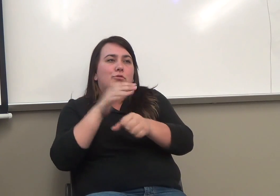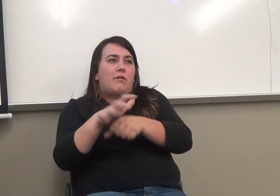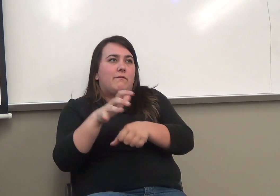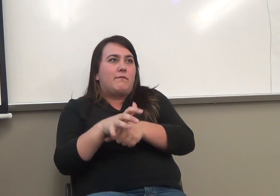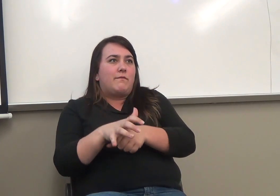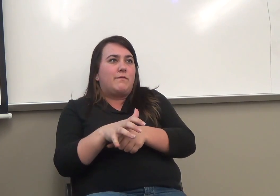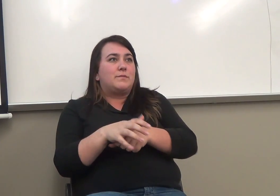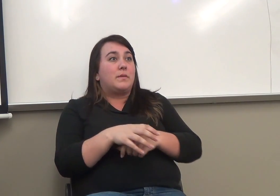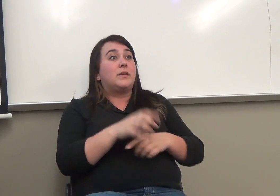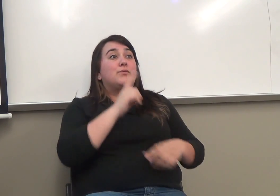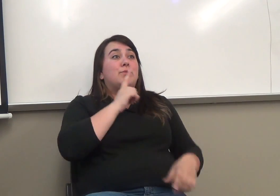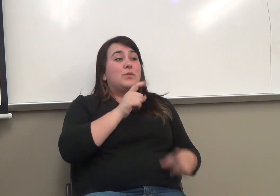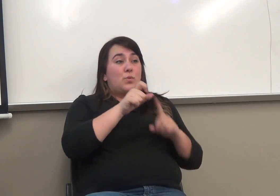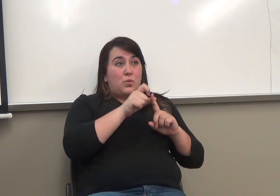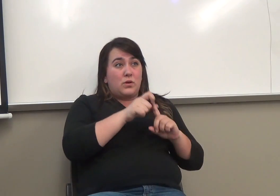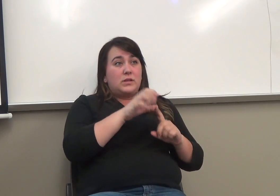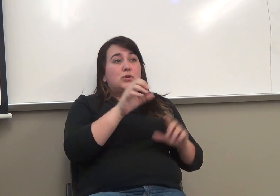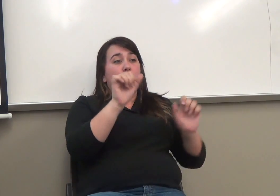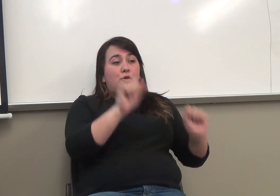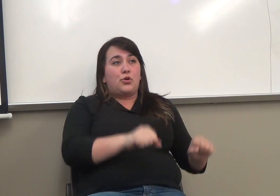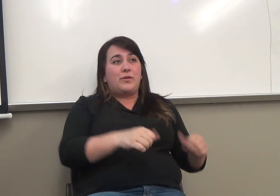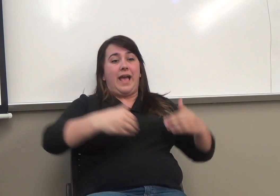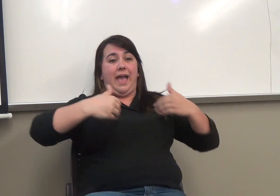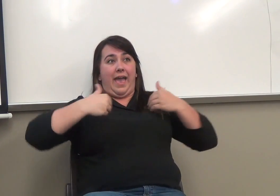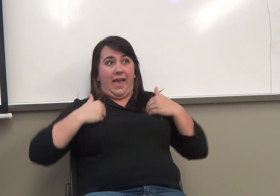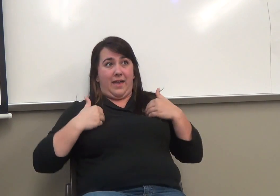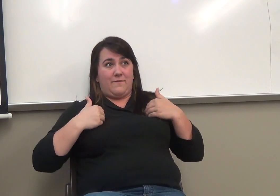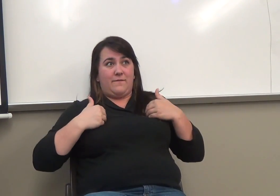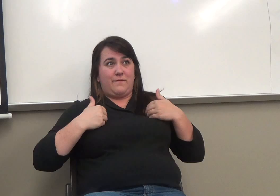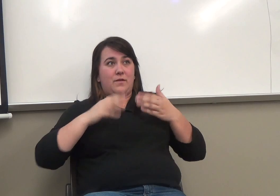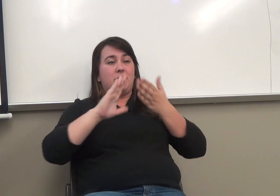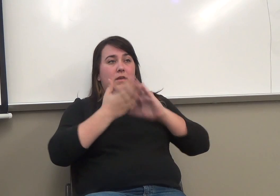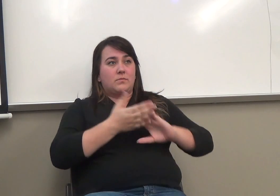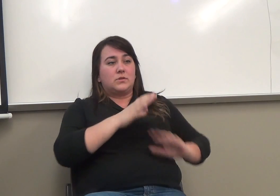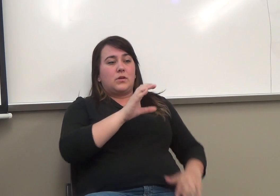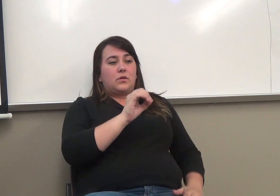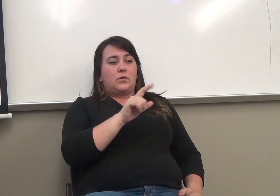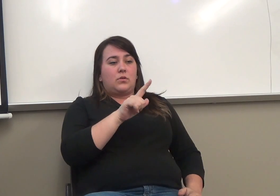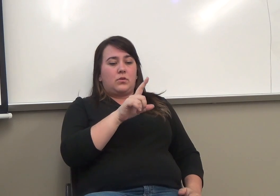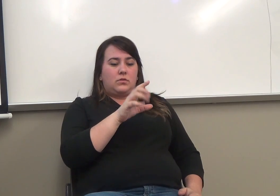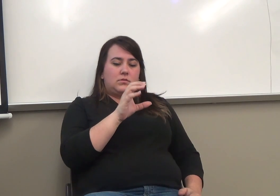last one. Could have gone. That's what you hear. That's what you hear.